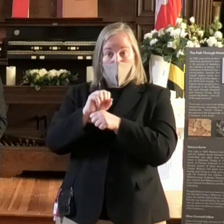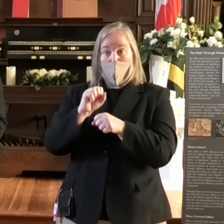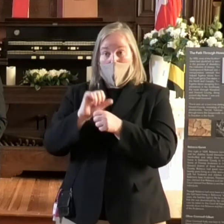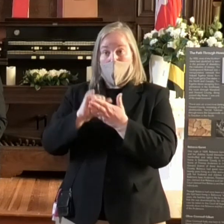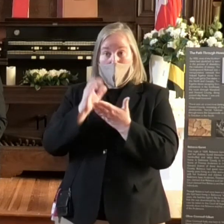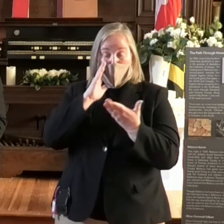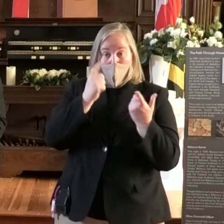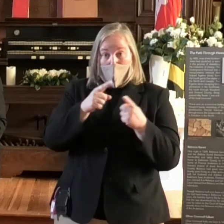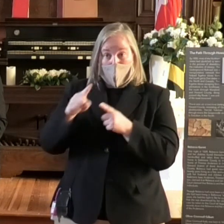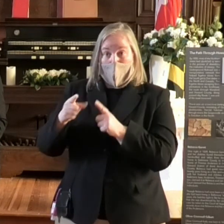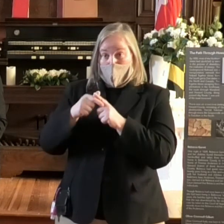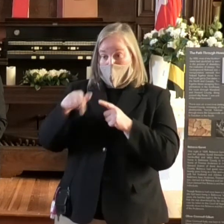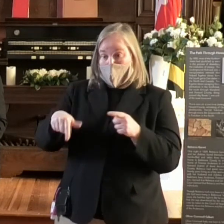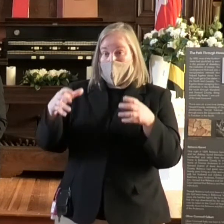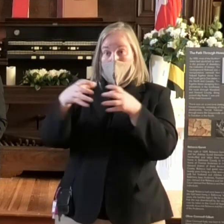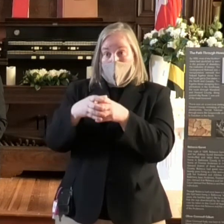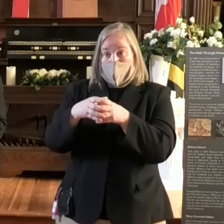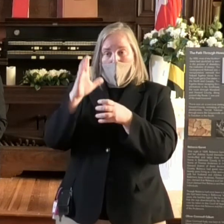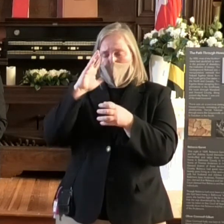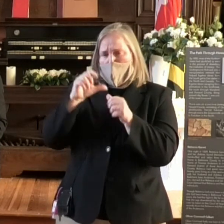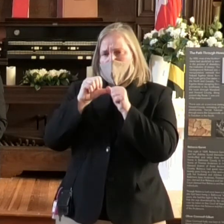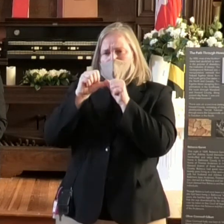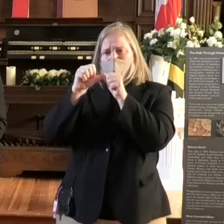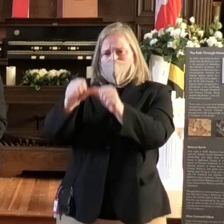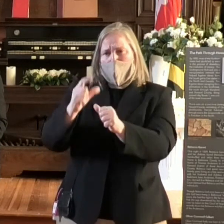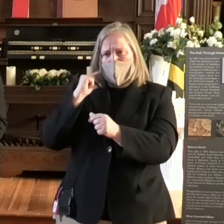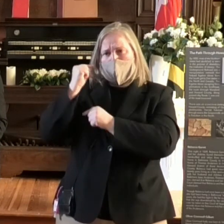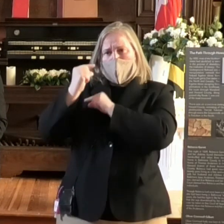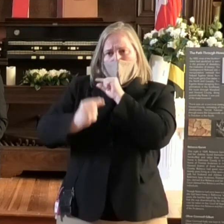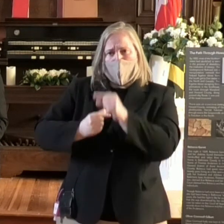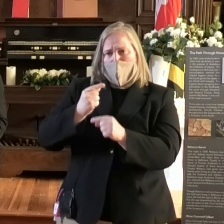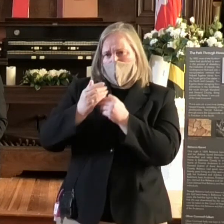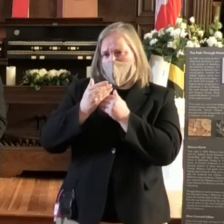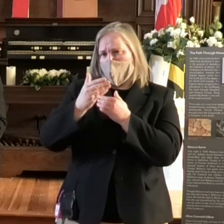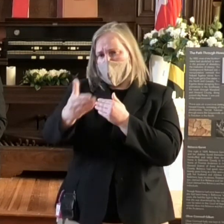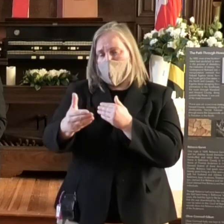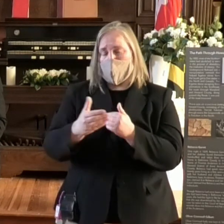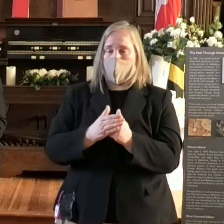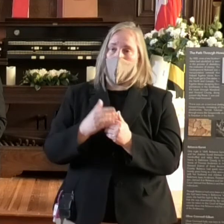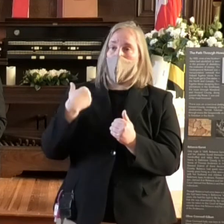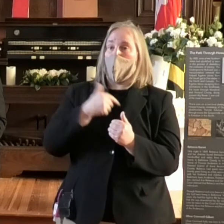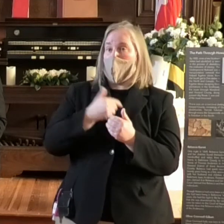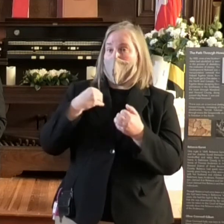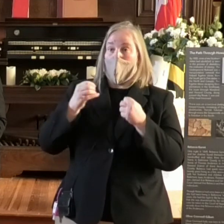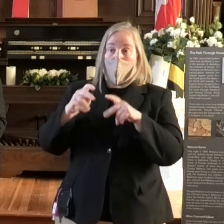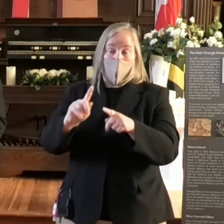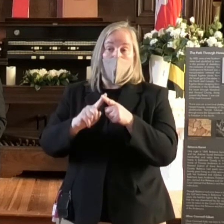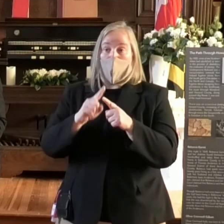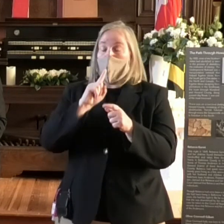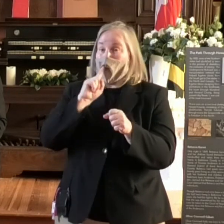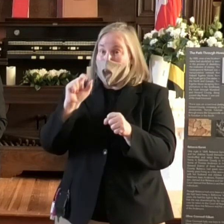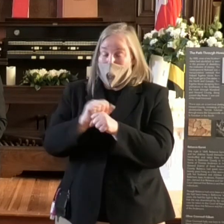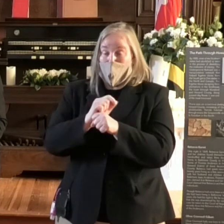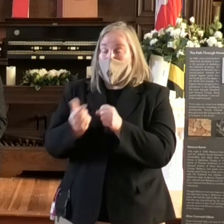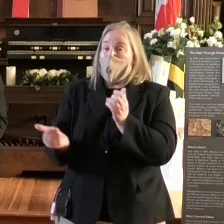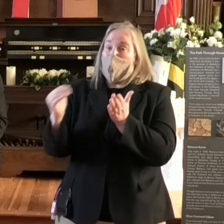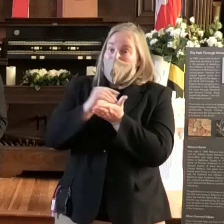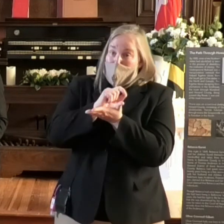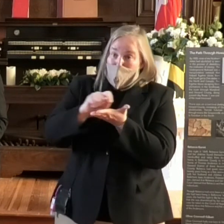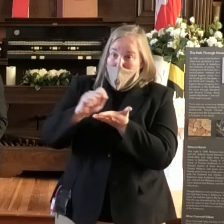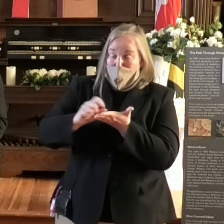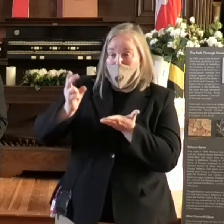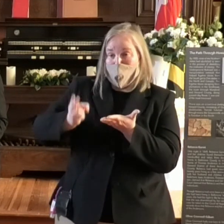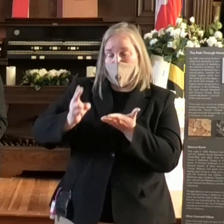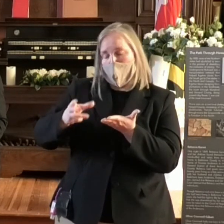put forth by this commission will last for generations to come. We have the opportunity to literally rewrite history in